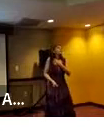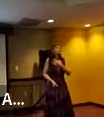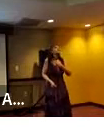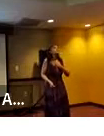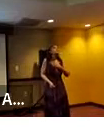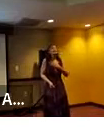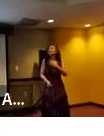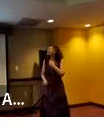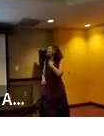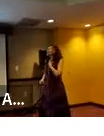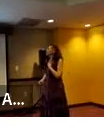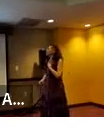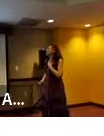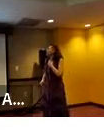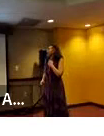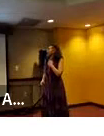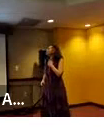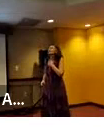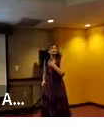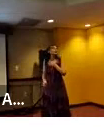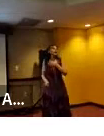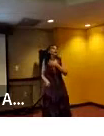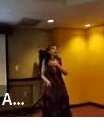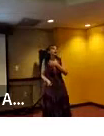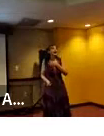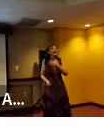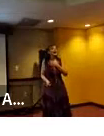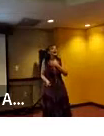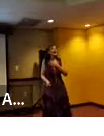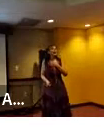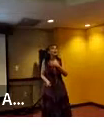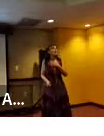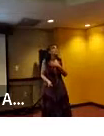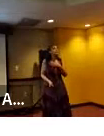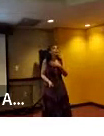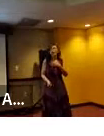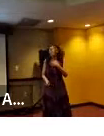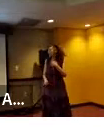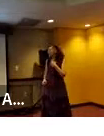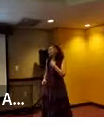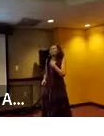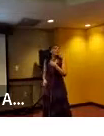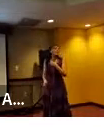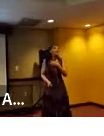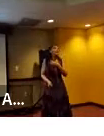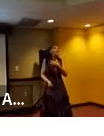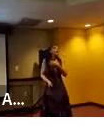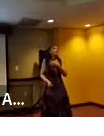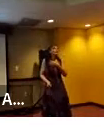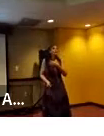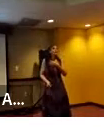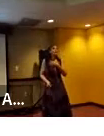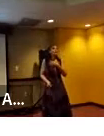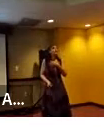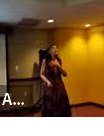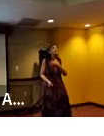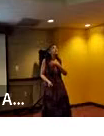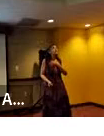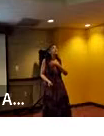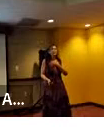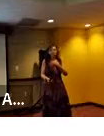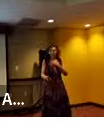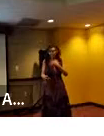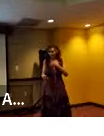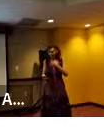Liam said this. He said, apps are for today and maybe tomorrow, but documents are